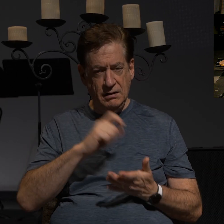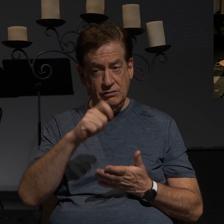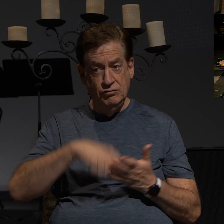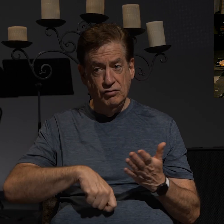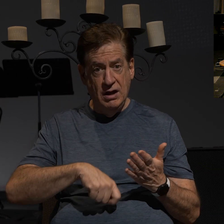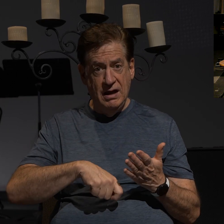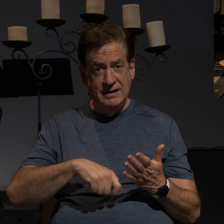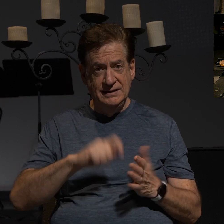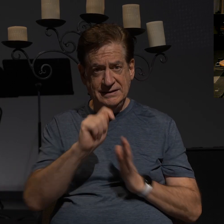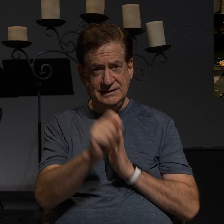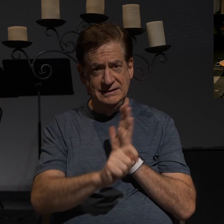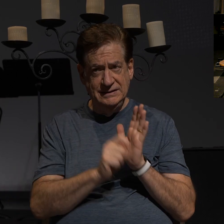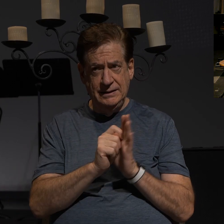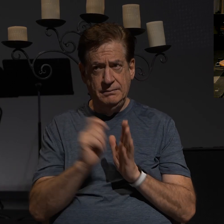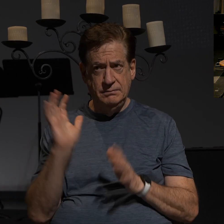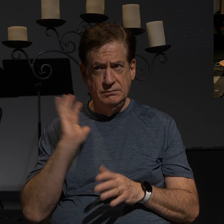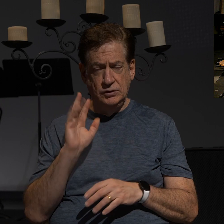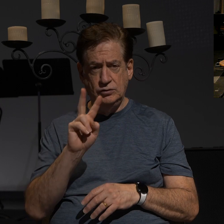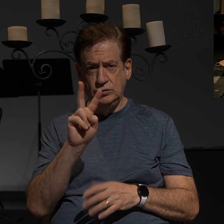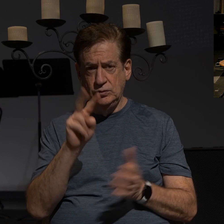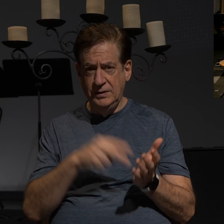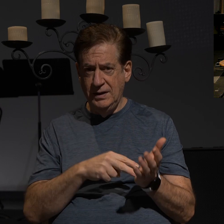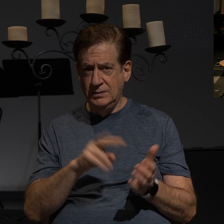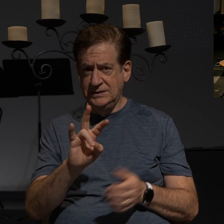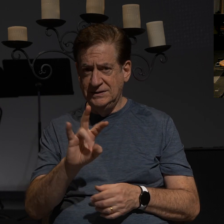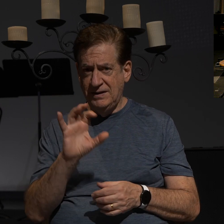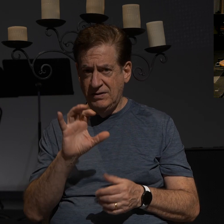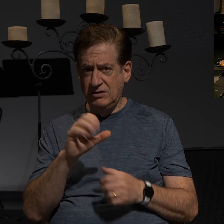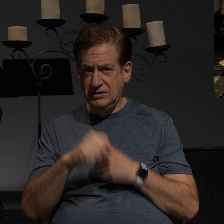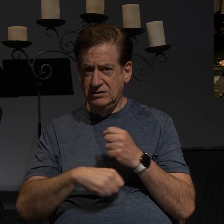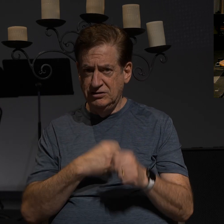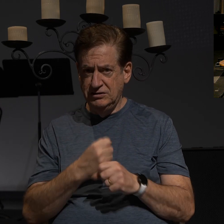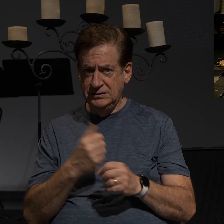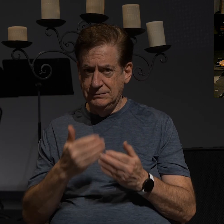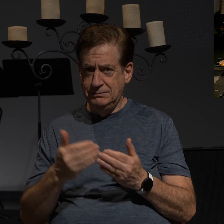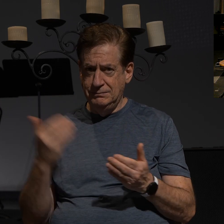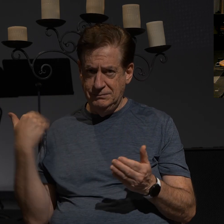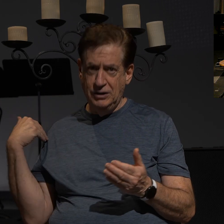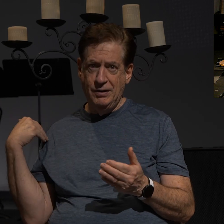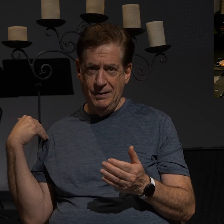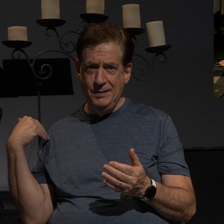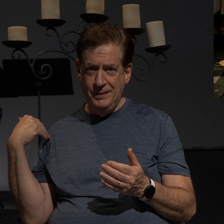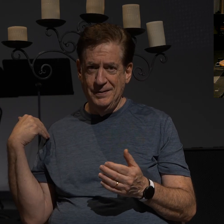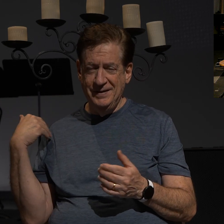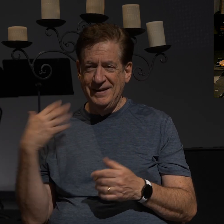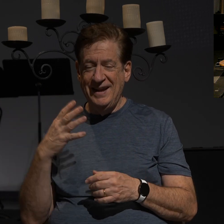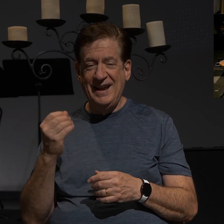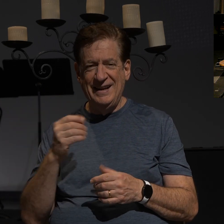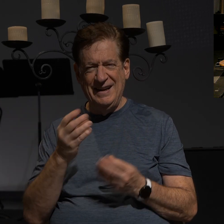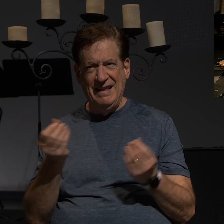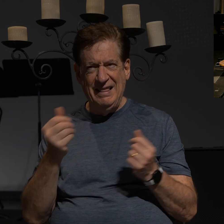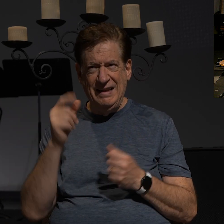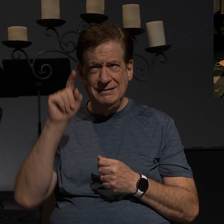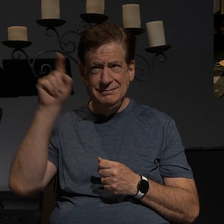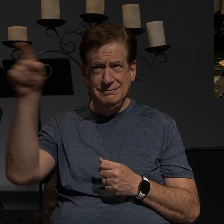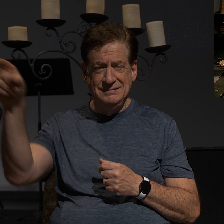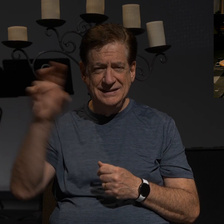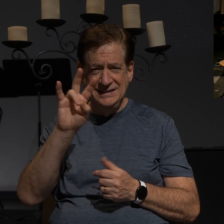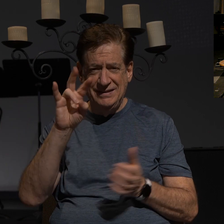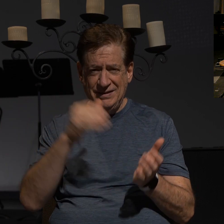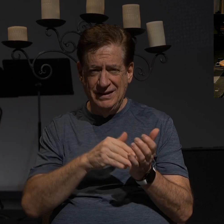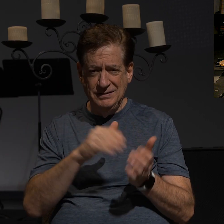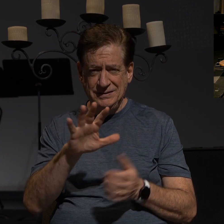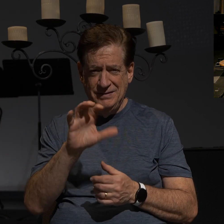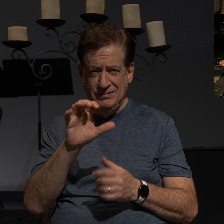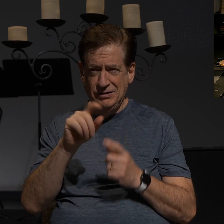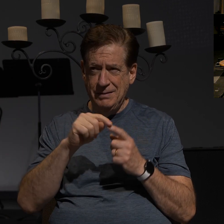period 2,700 years before us in a land that's about 7,500 miles away, using